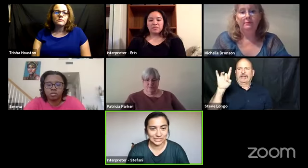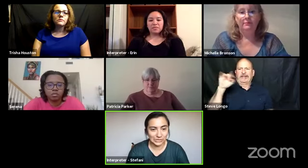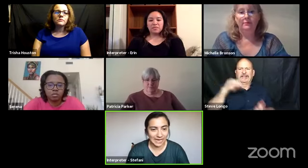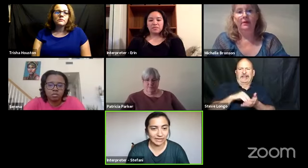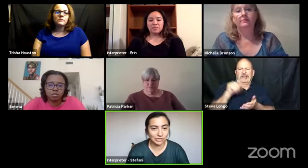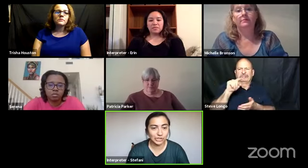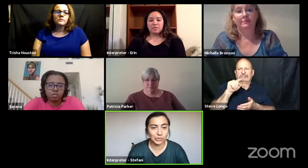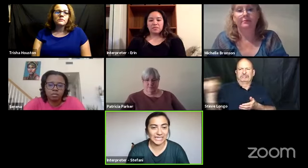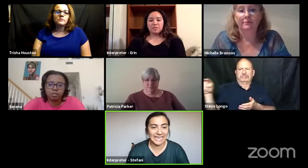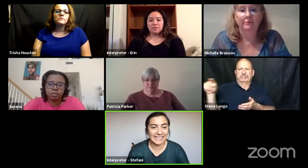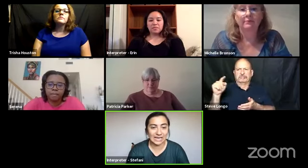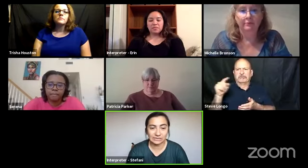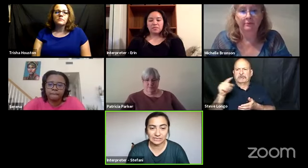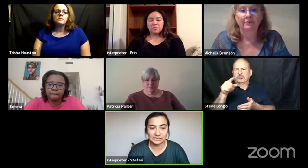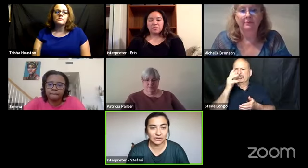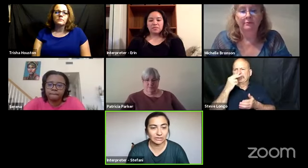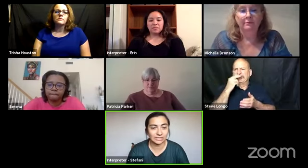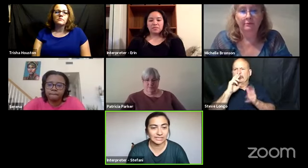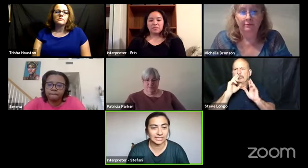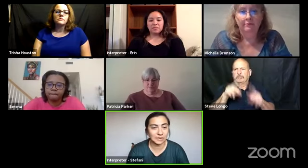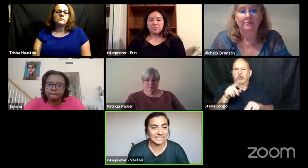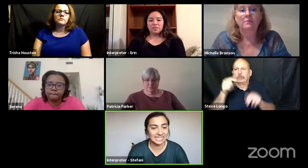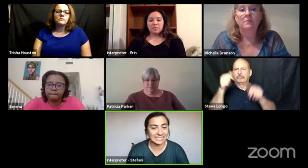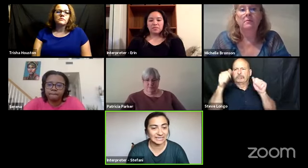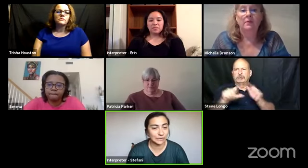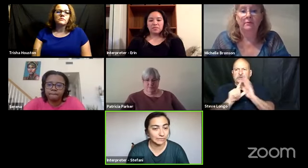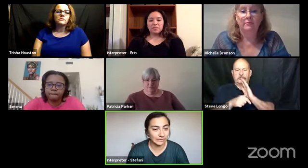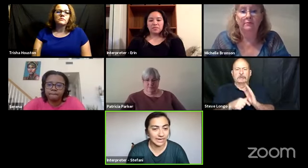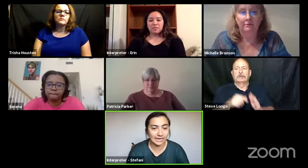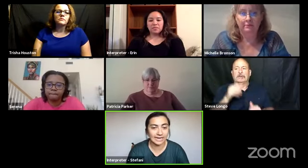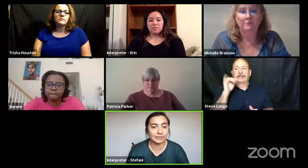have $128,000 and some odd cents left over, and I can